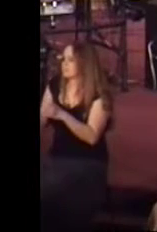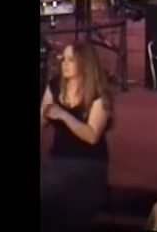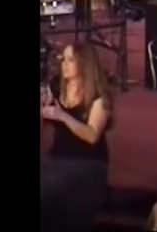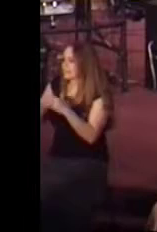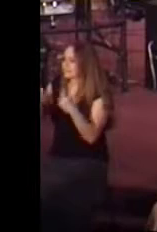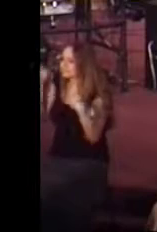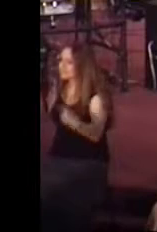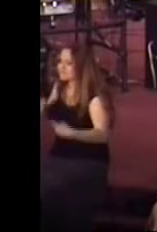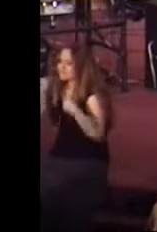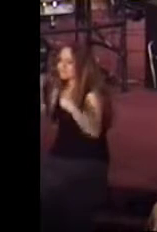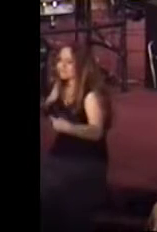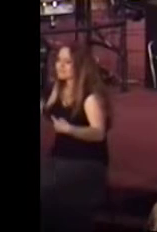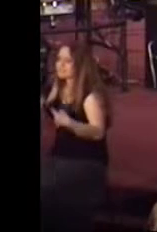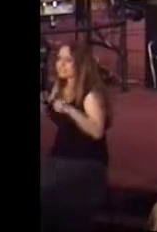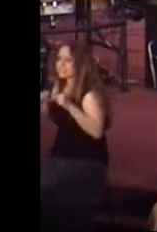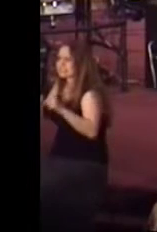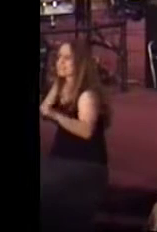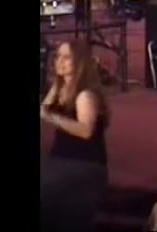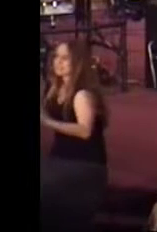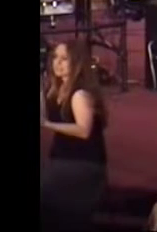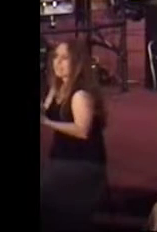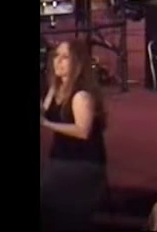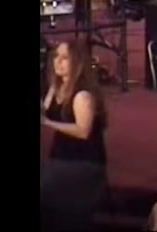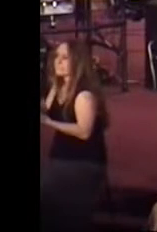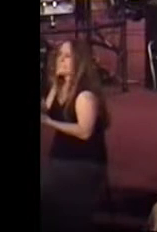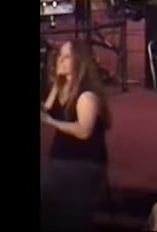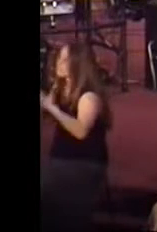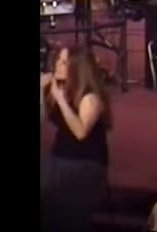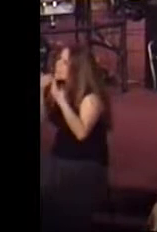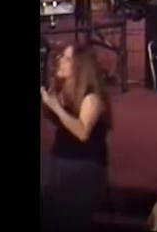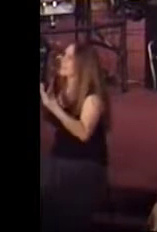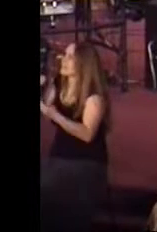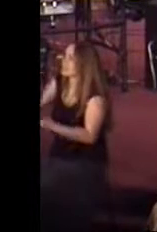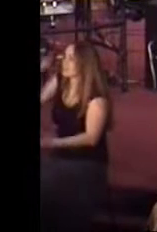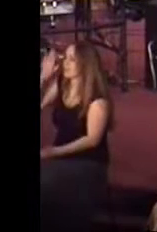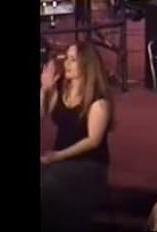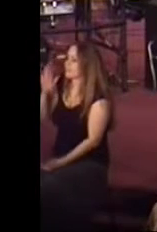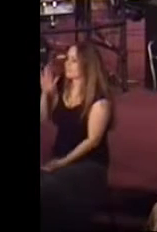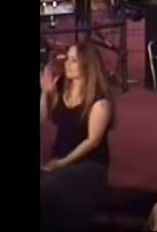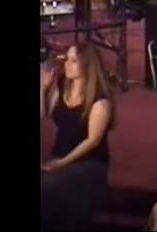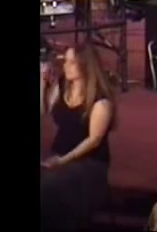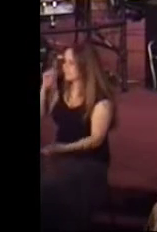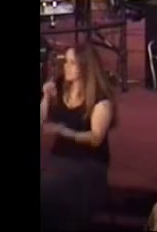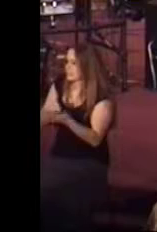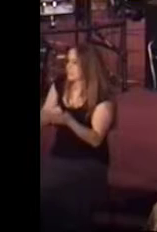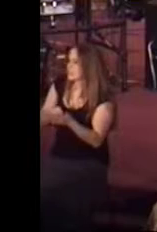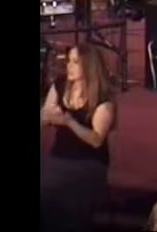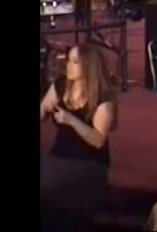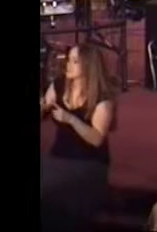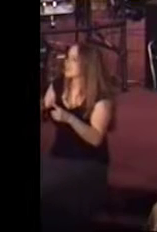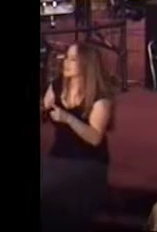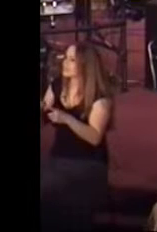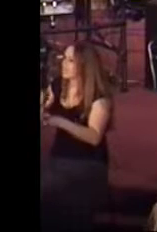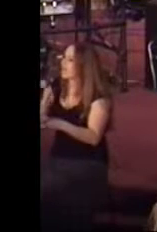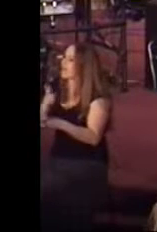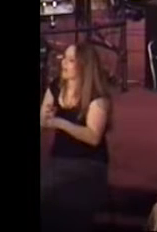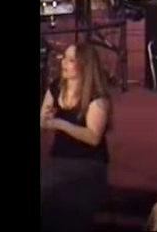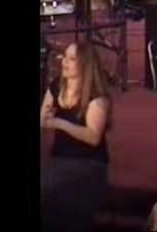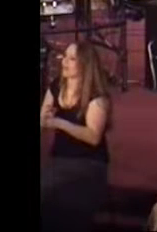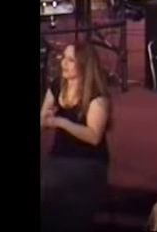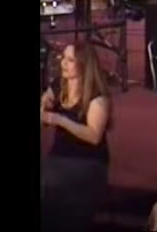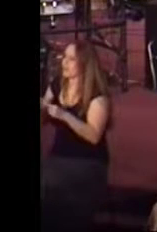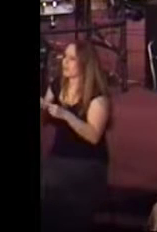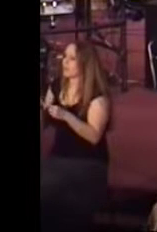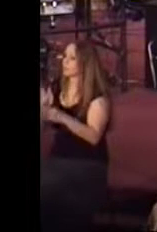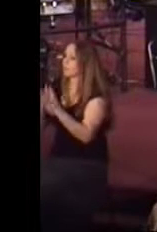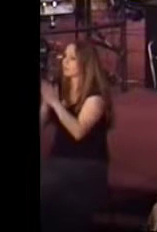we'll stop, even if our prayer is short, and we'll say, God, thank you for this. But it gets a little harder when our prayers we don't feel